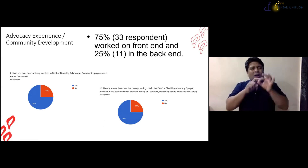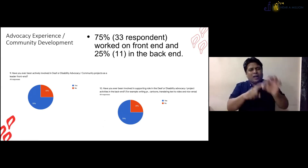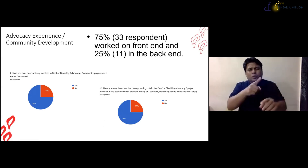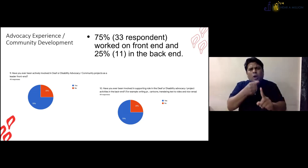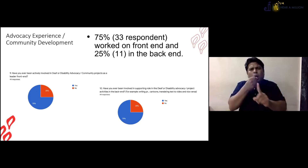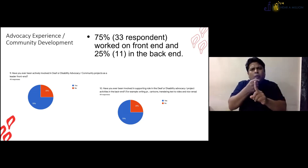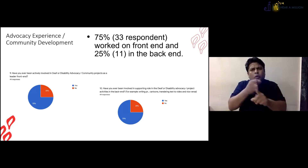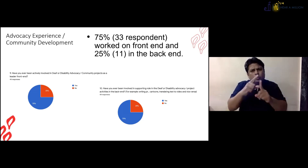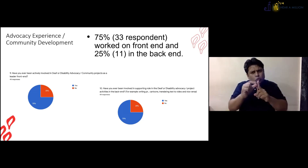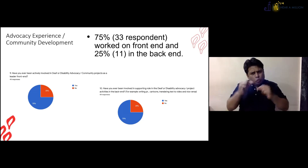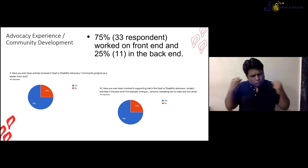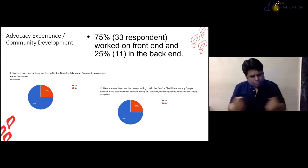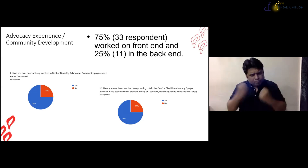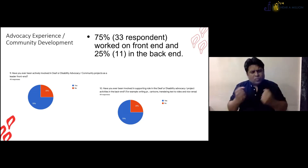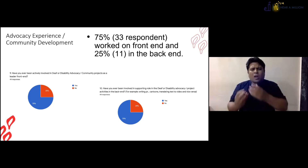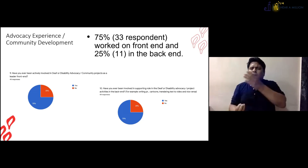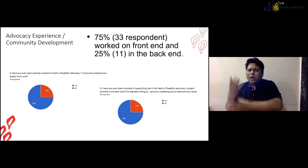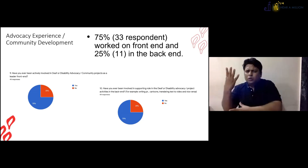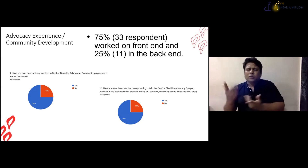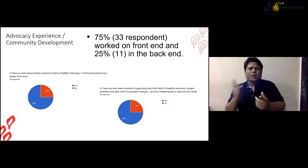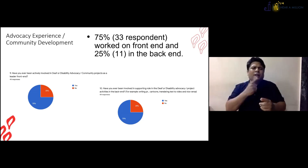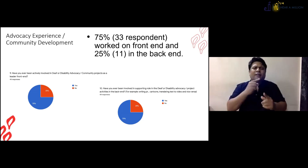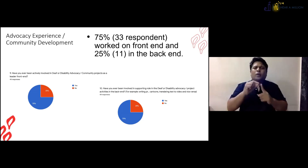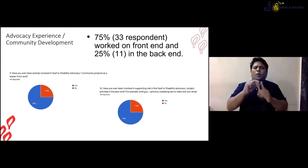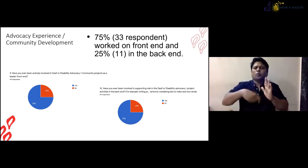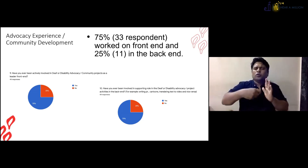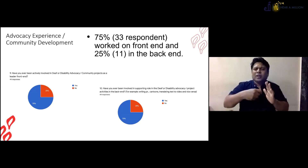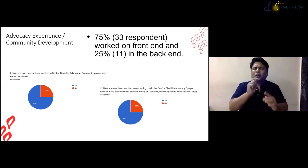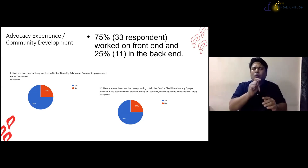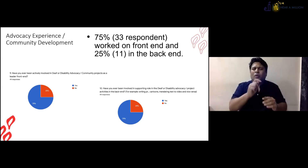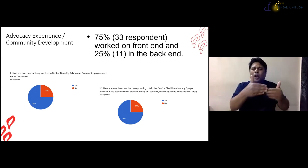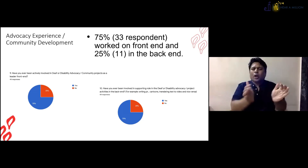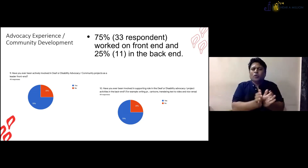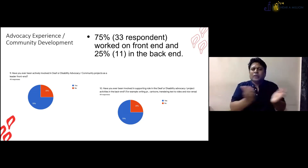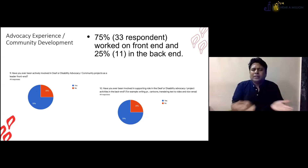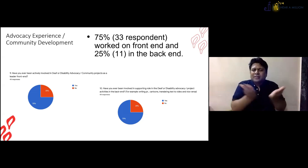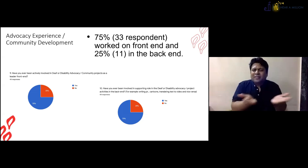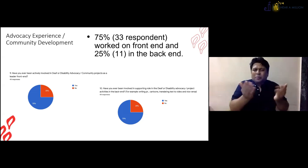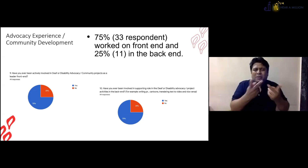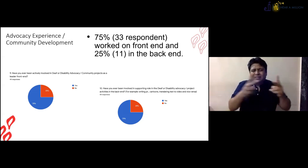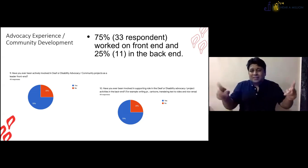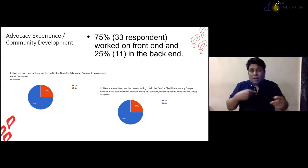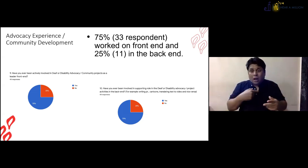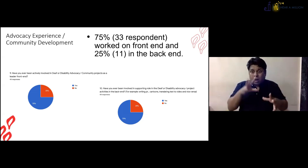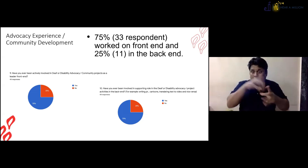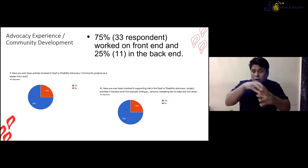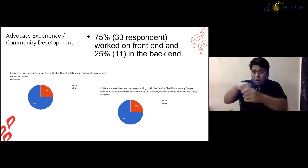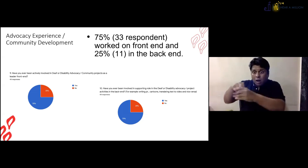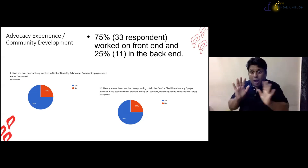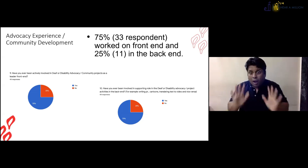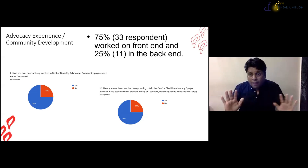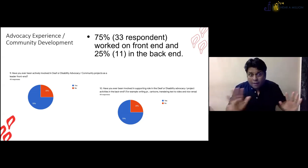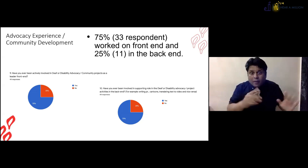Advocacy. We asked them about advocacy. Have they been involved in advocacy, any deaf project, community-led project,